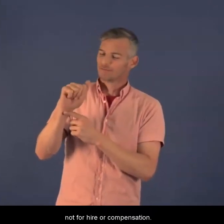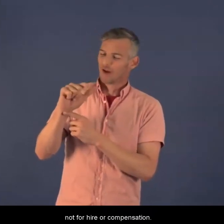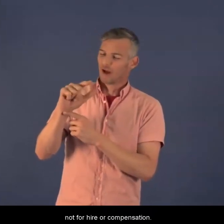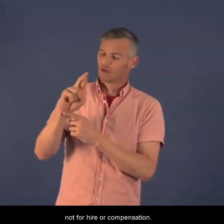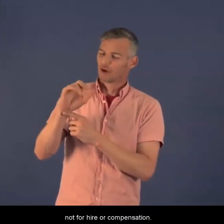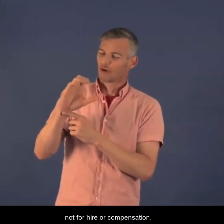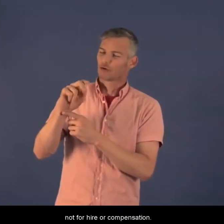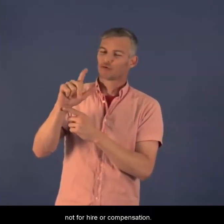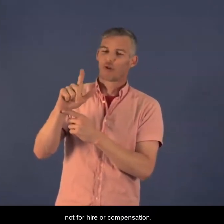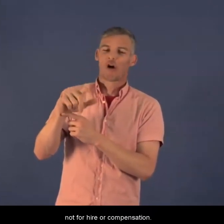hire or compensation.